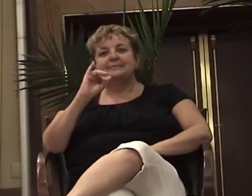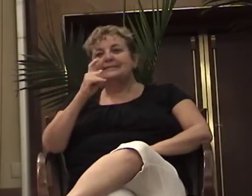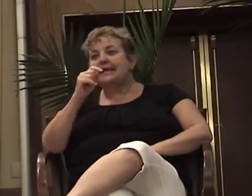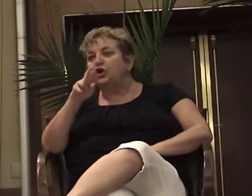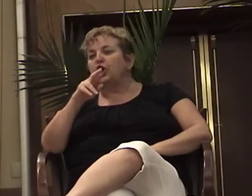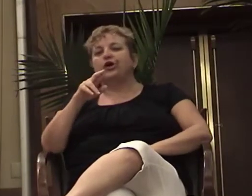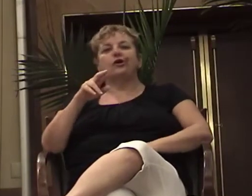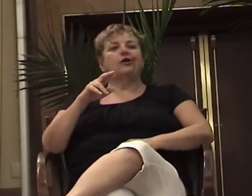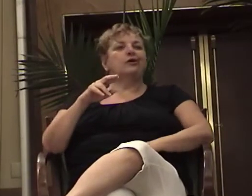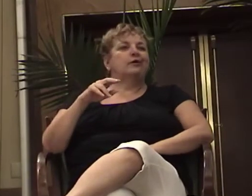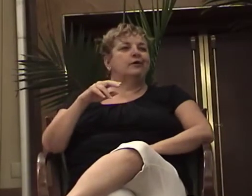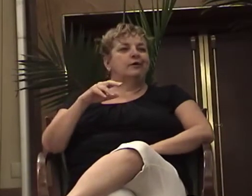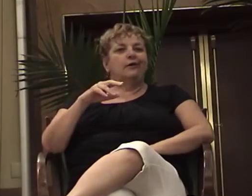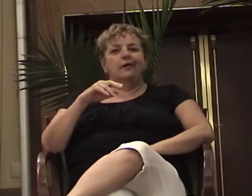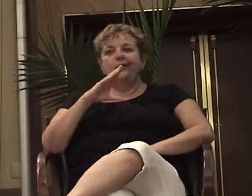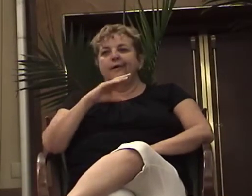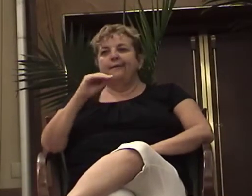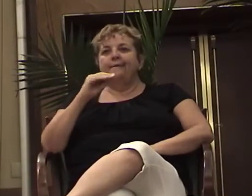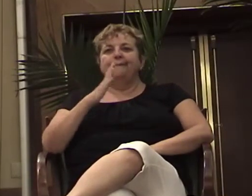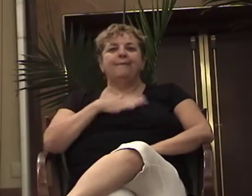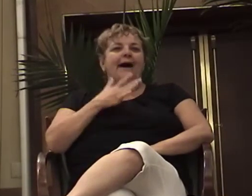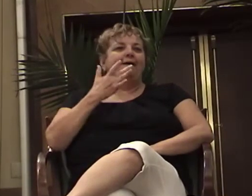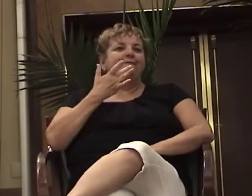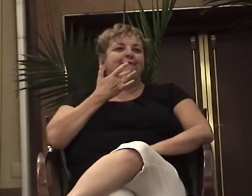My favorite girl group was Heart.